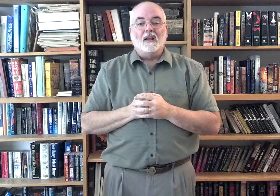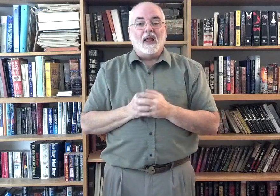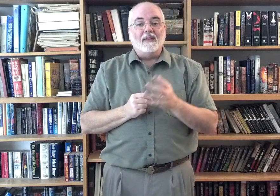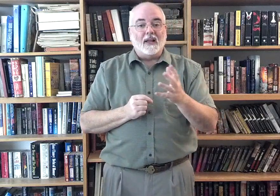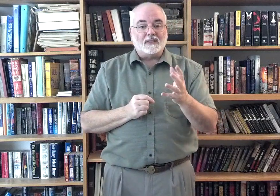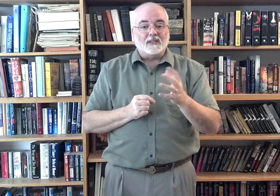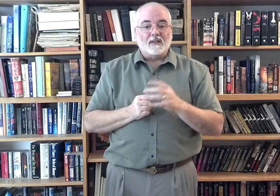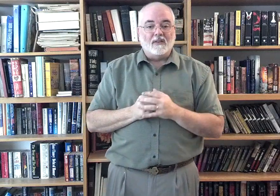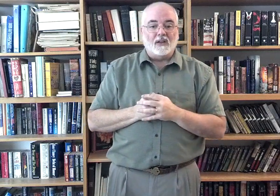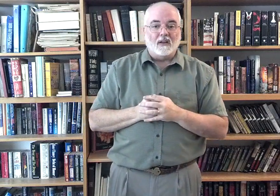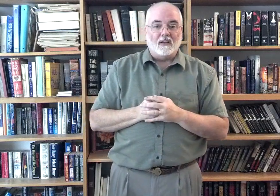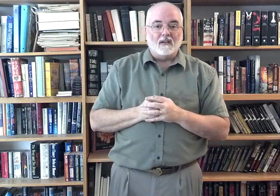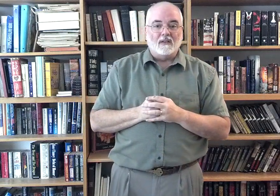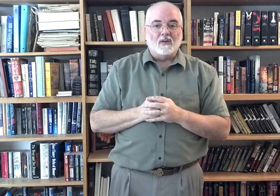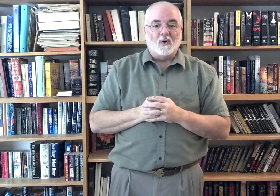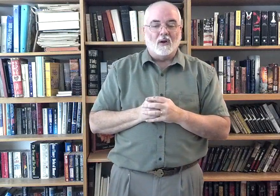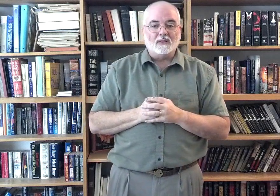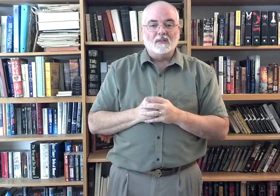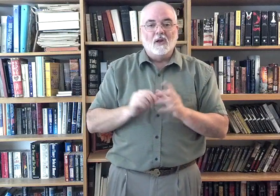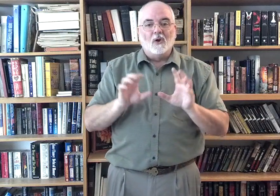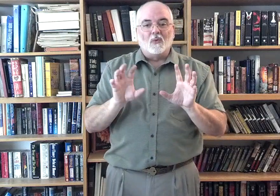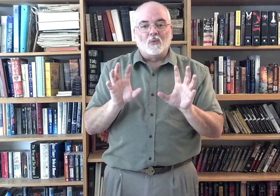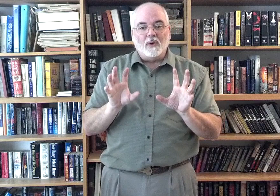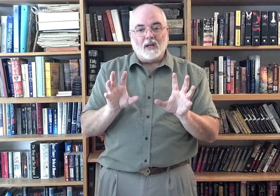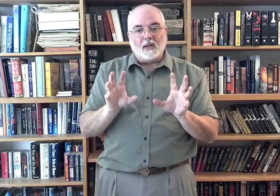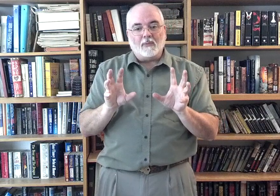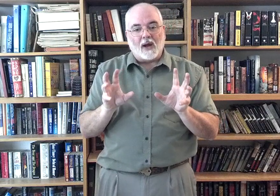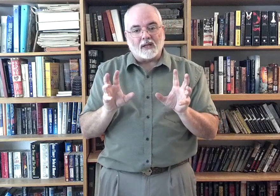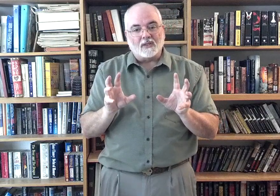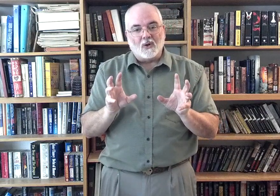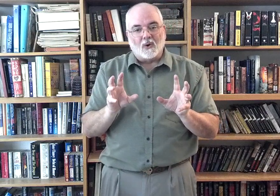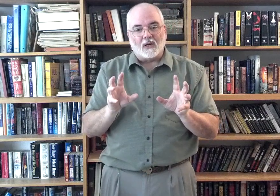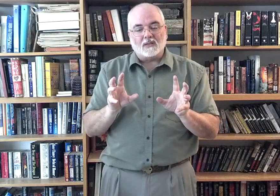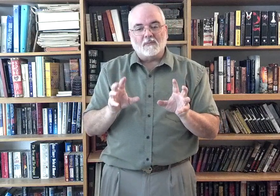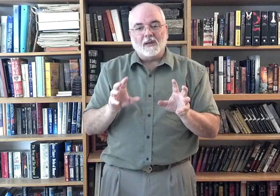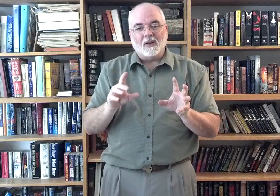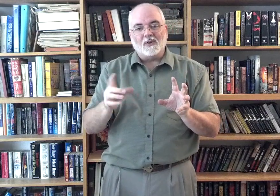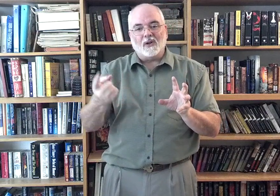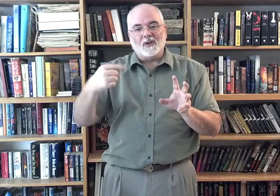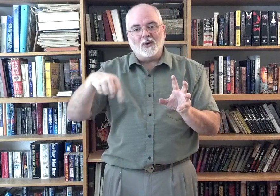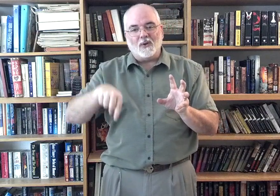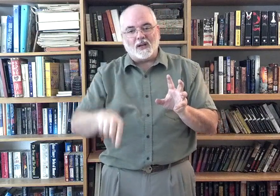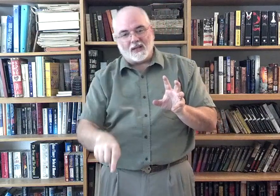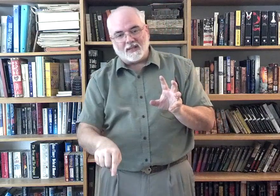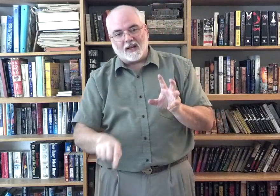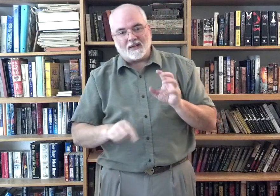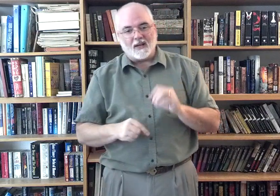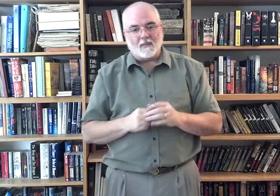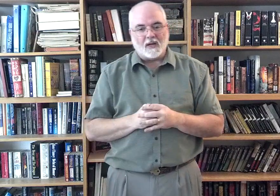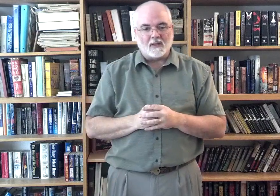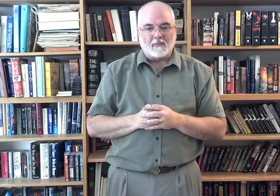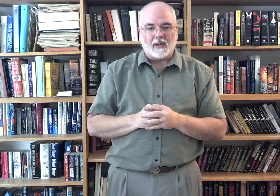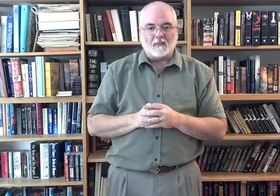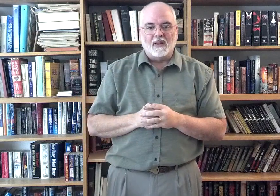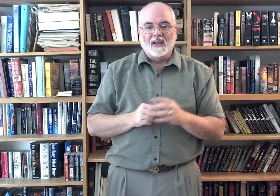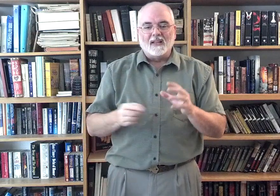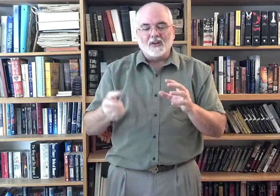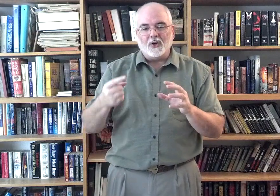And that's the chorus. Really practice the chorus because you're going to do it a second time down at the bottom. Then you do the